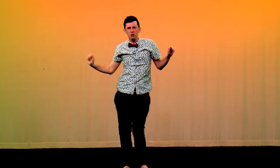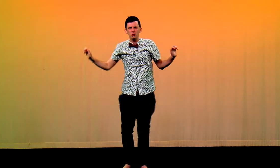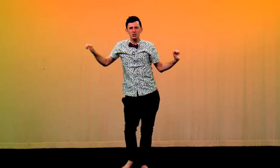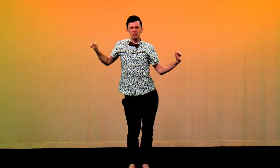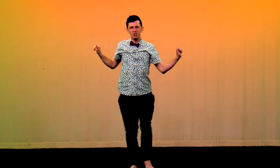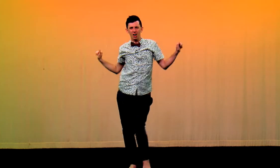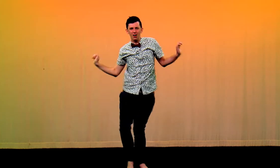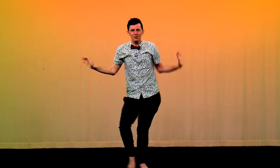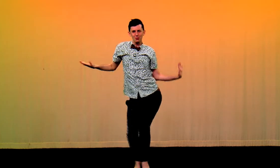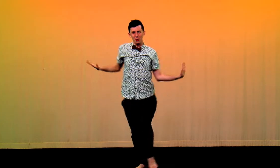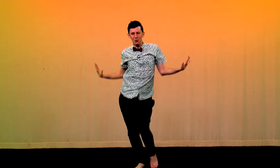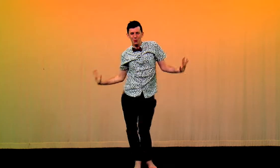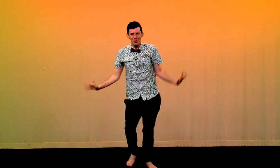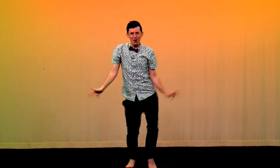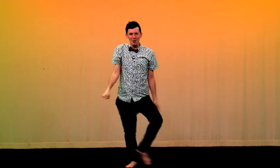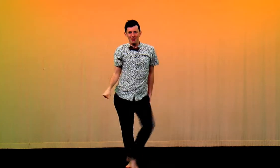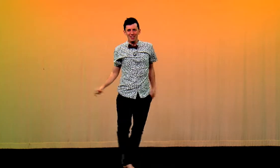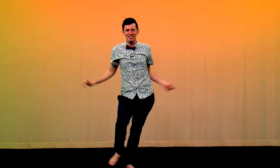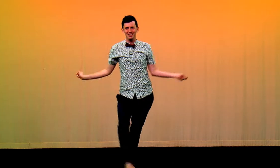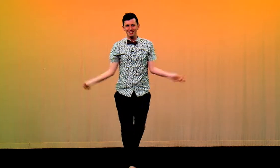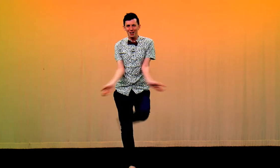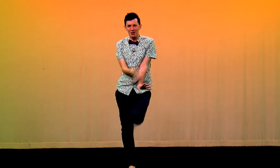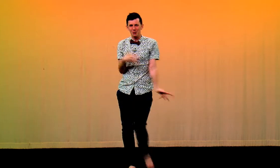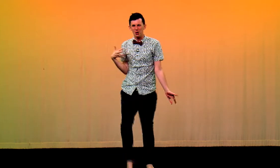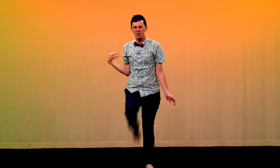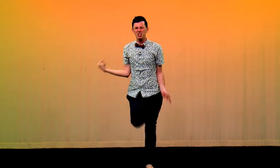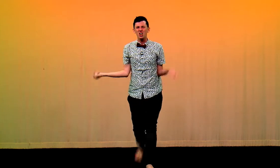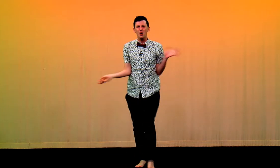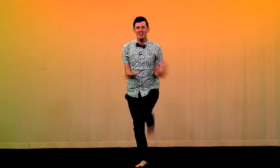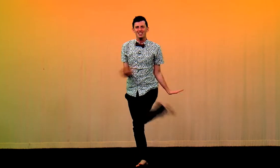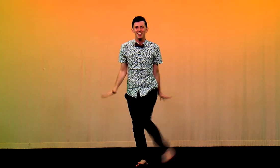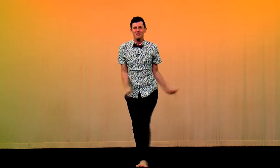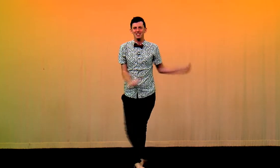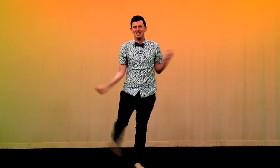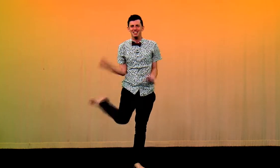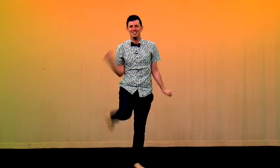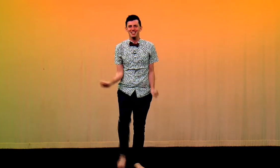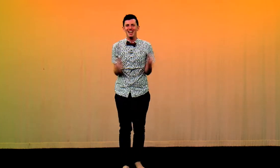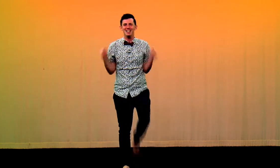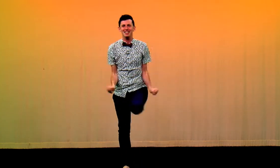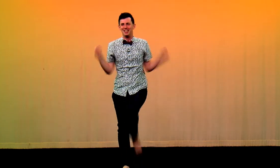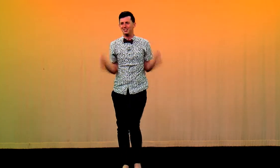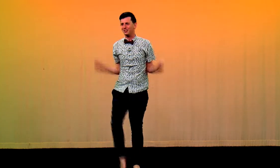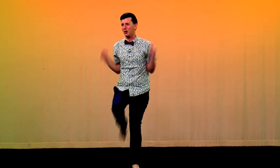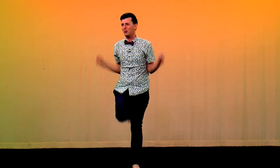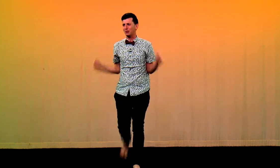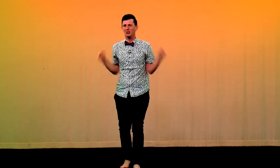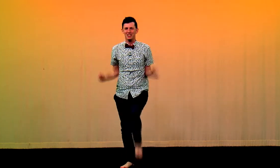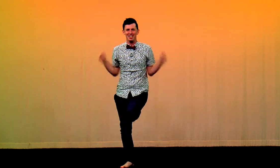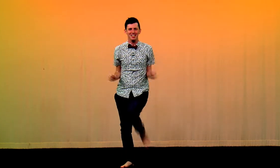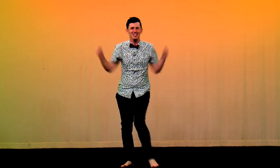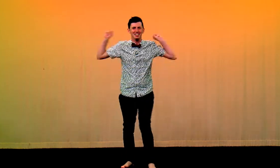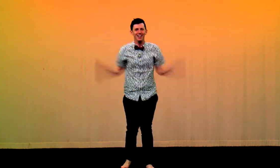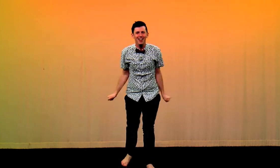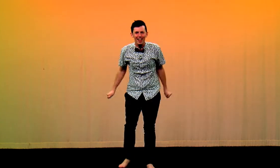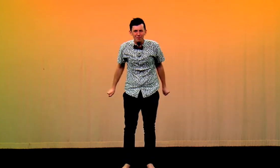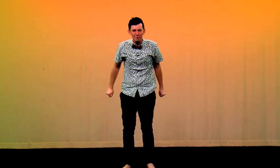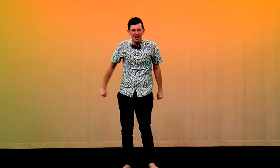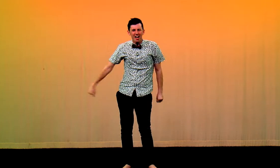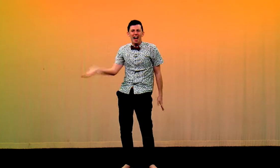juice dance all over his tongue. Crocodile had never tasted anything so good in his life. As